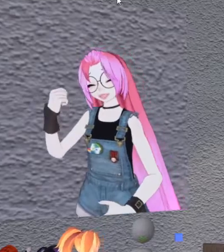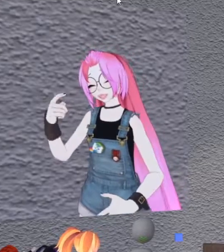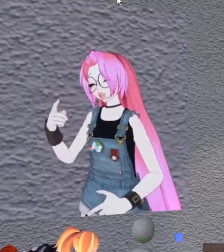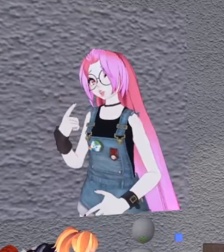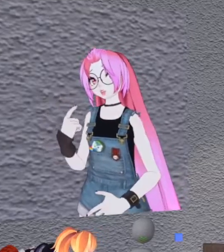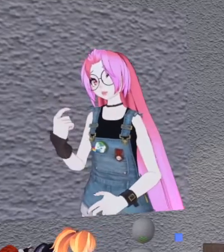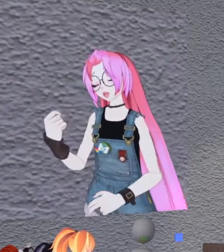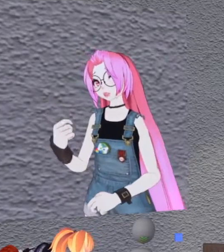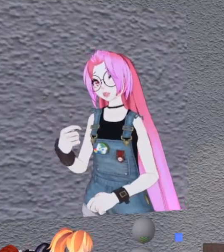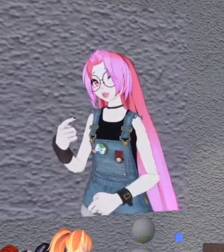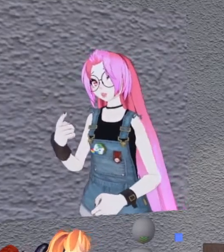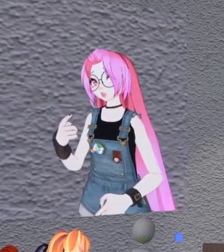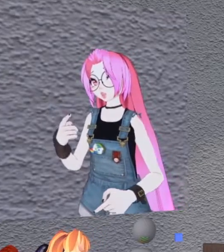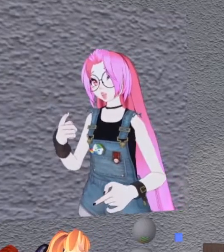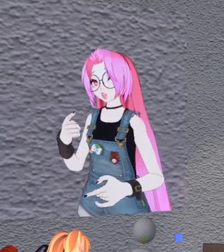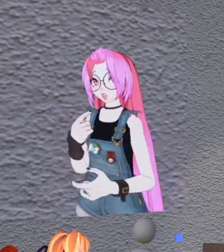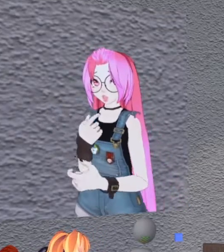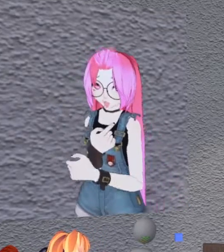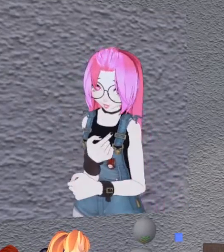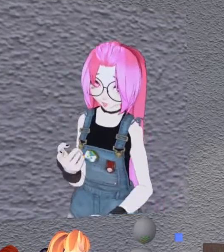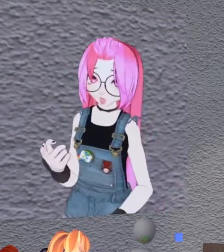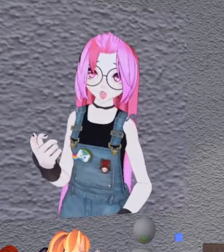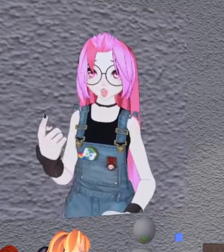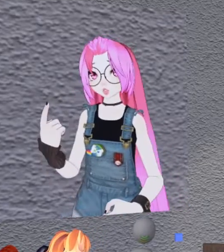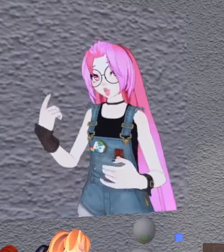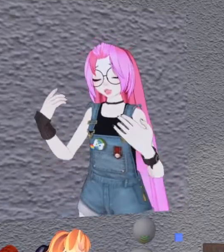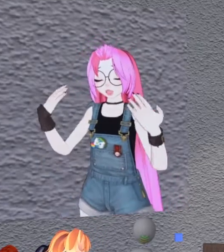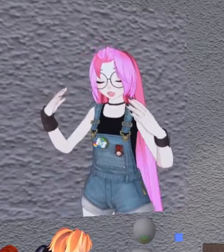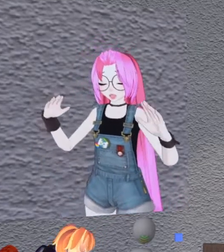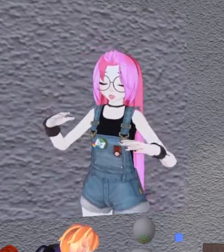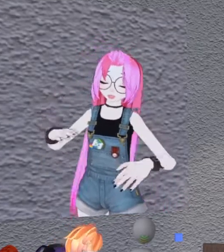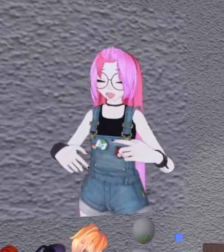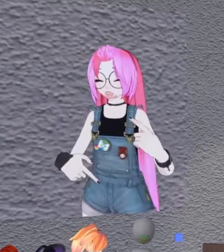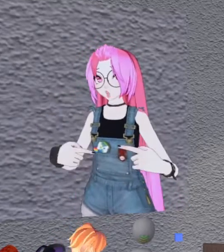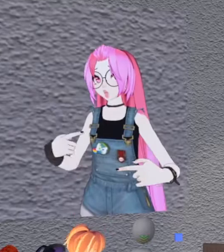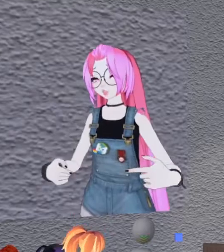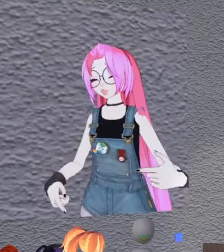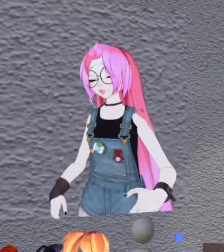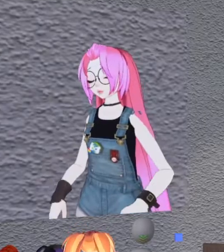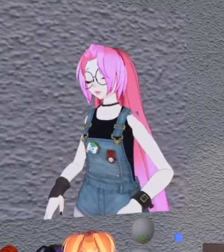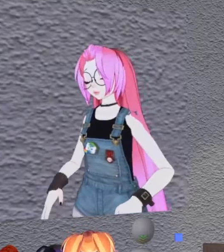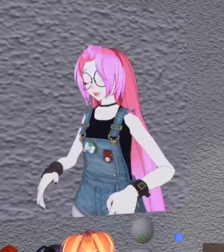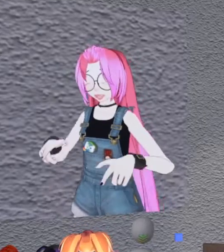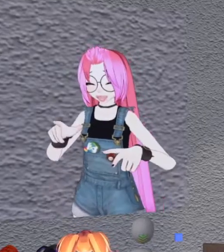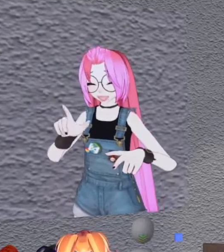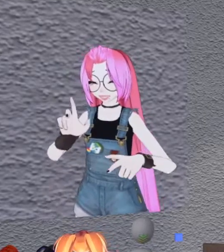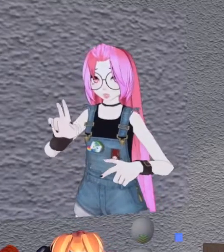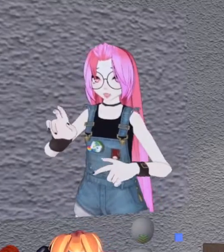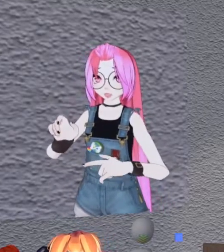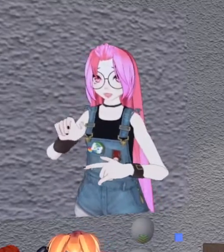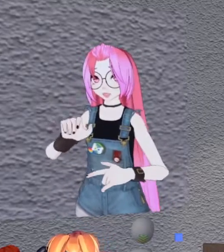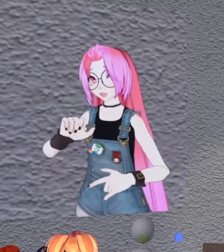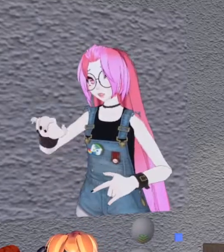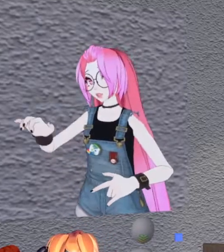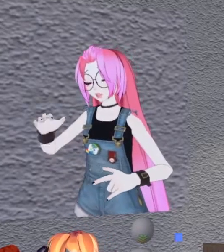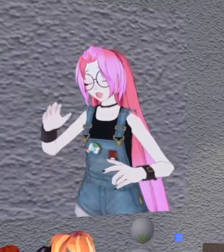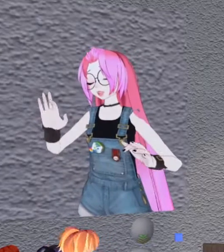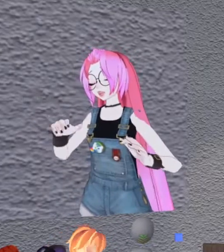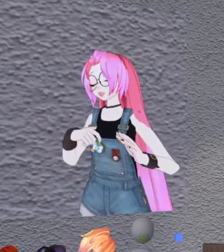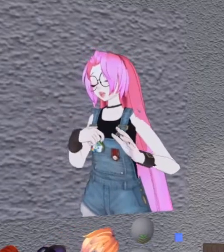I have people ask me like I love you guys, but like I'm sorry, I don't know the sign for like muscular dystrophy. Like I'm sorry,